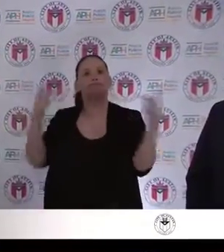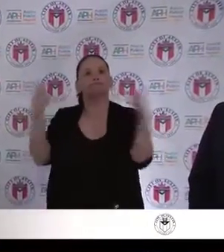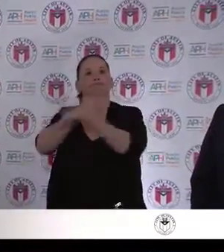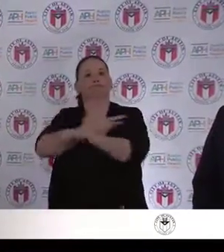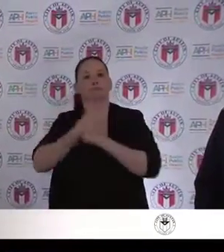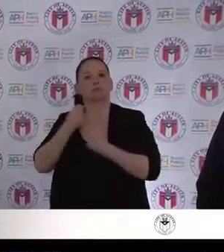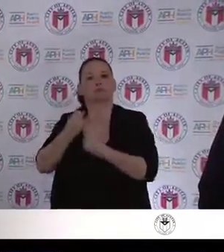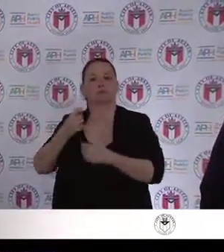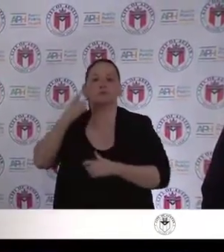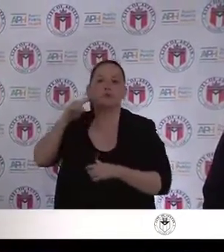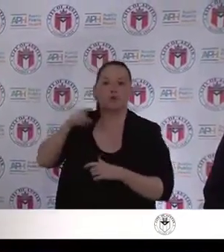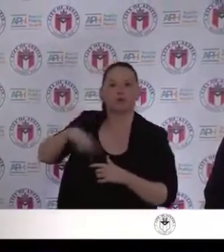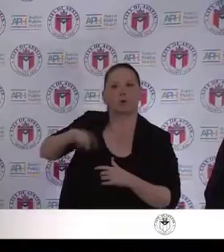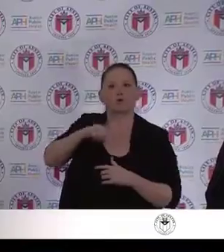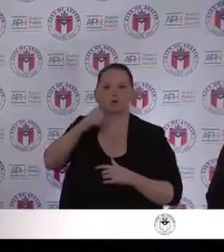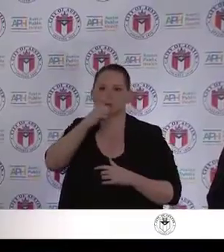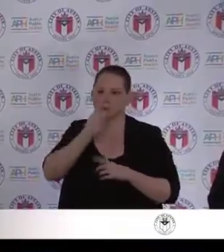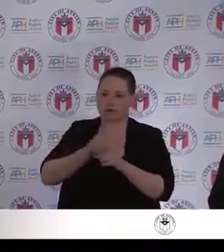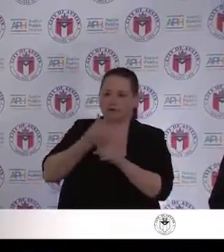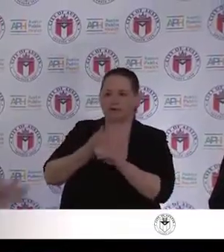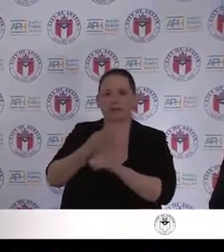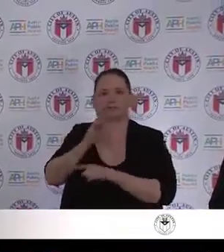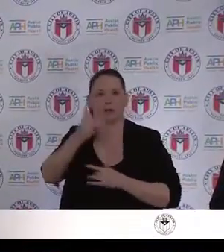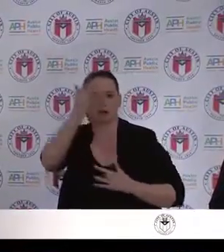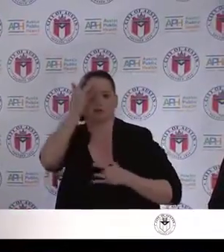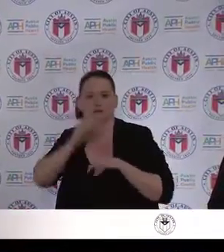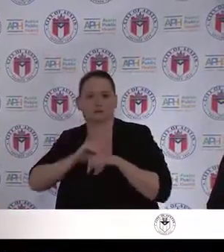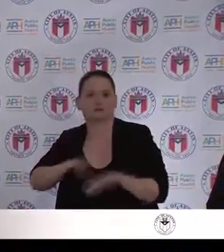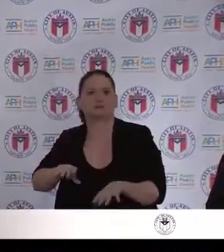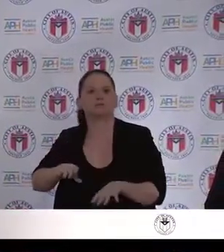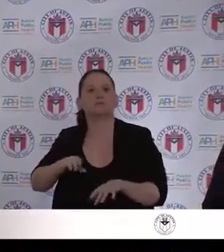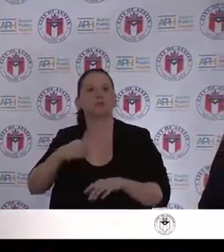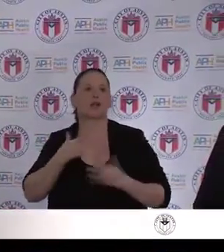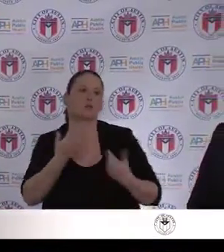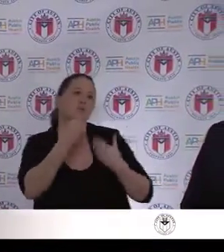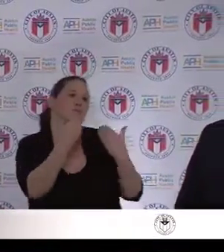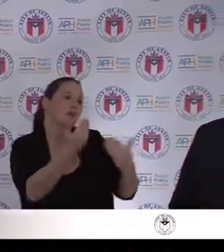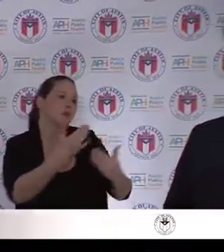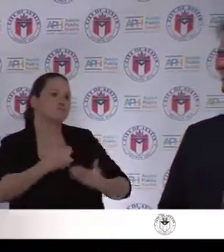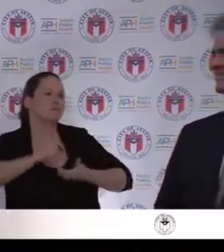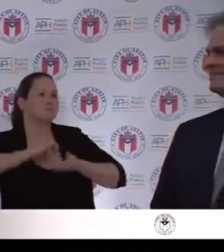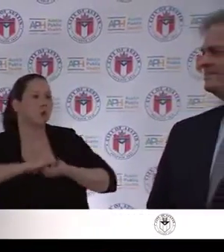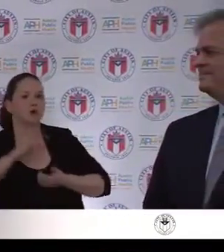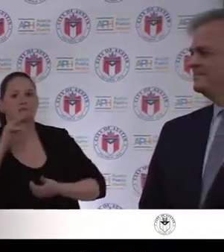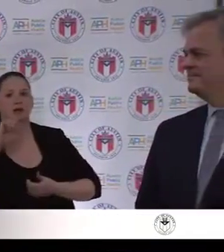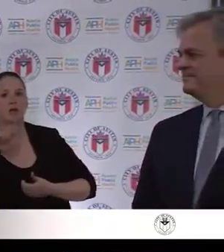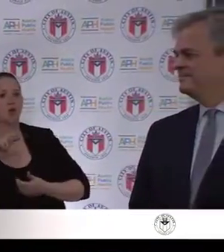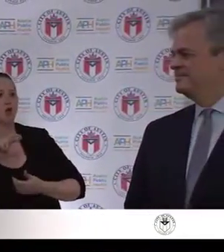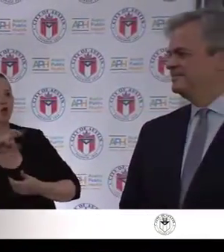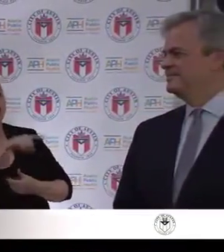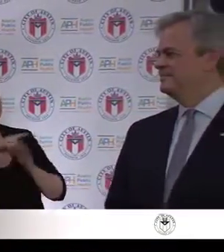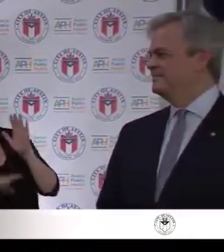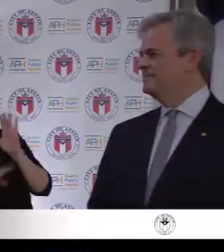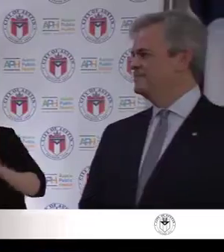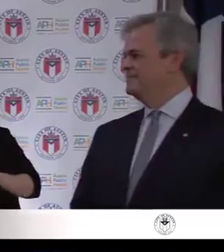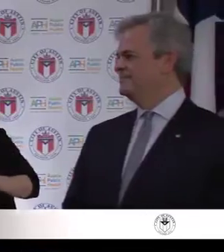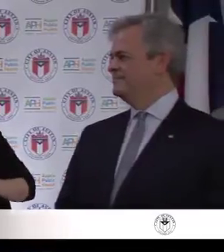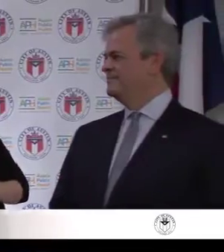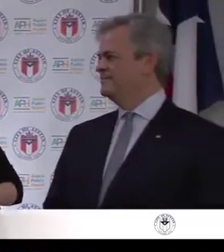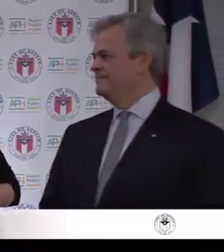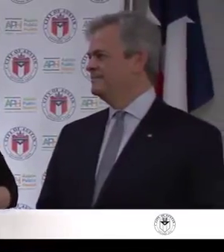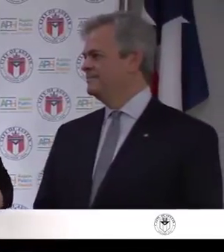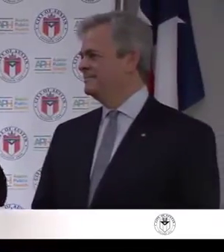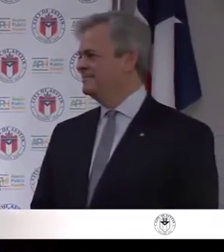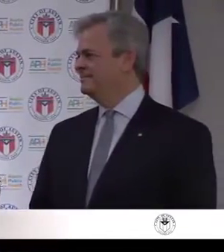those individuals who are being hit by COVID-19. And I just wanted to thank my partner in the mayor for having developed the idea of 10,000